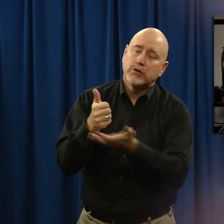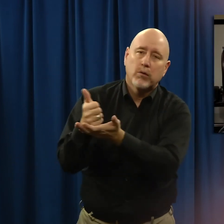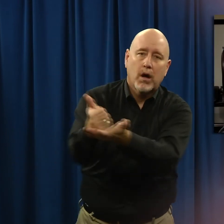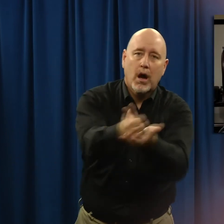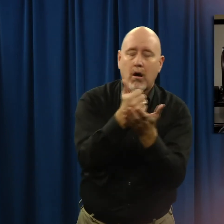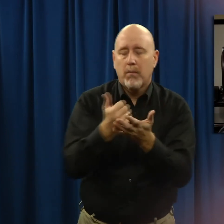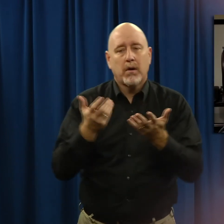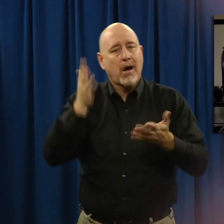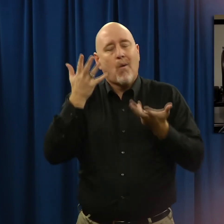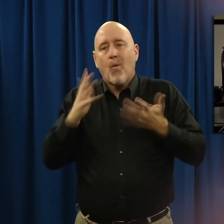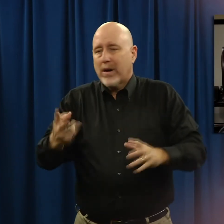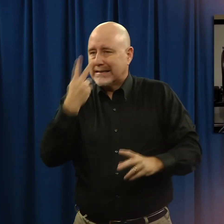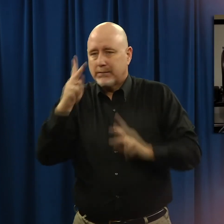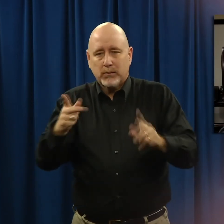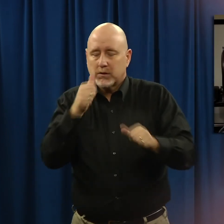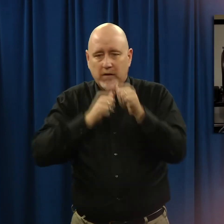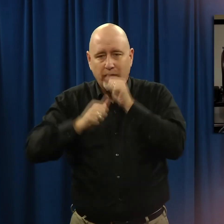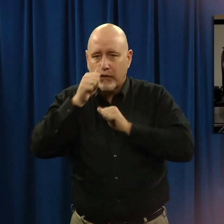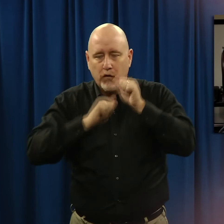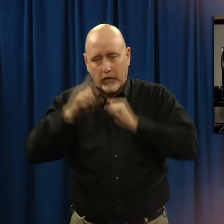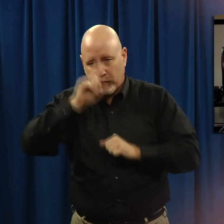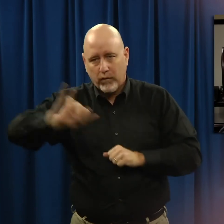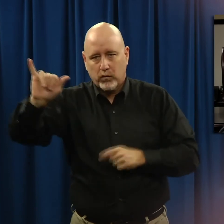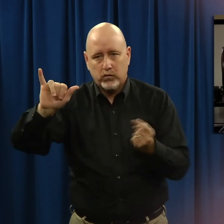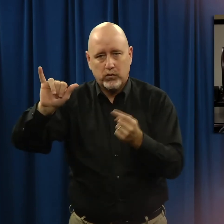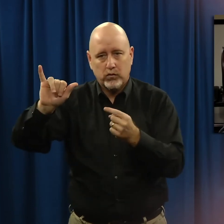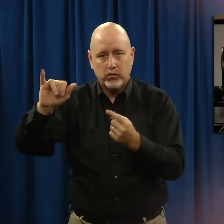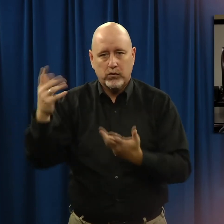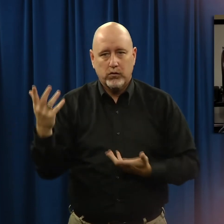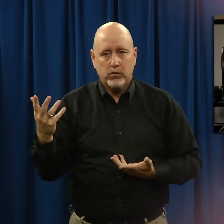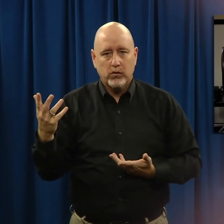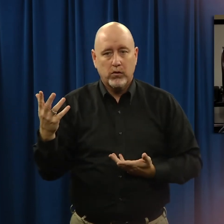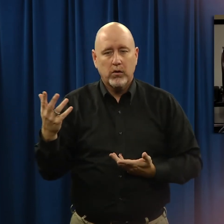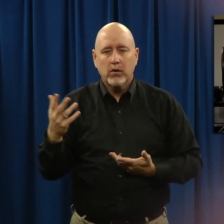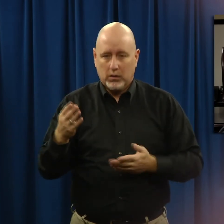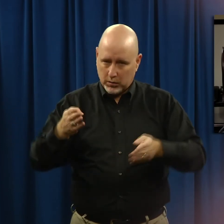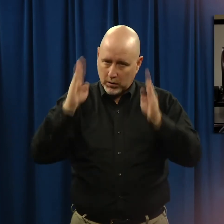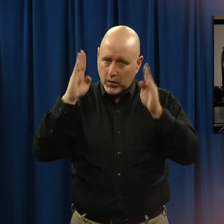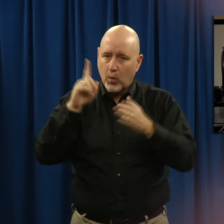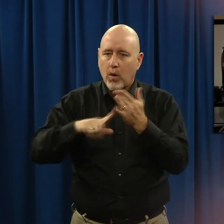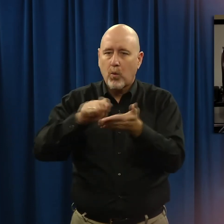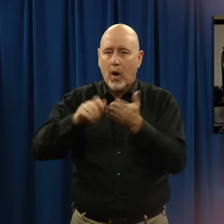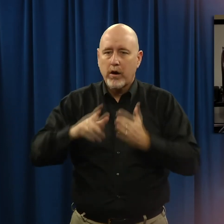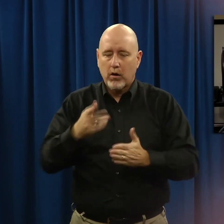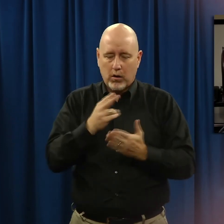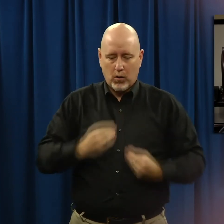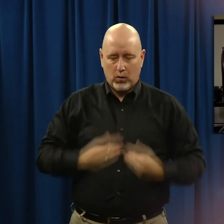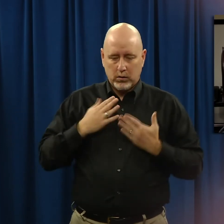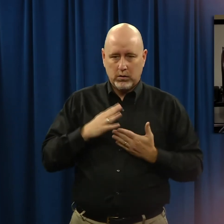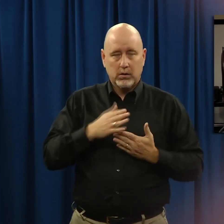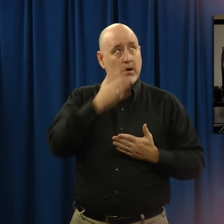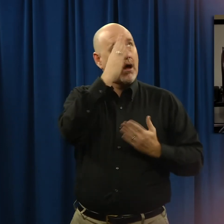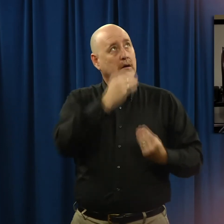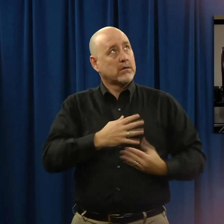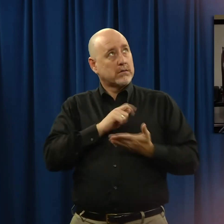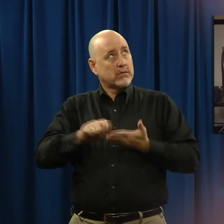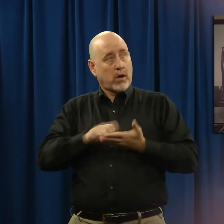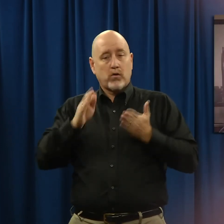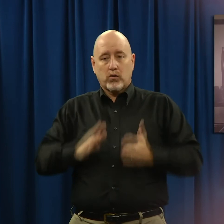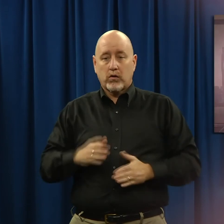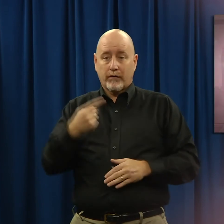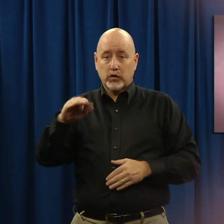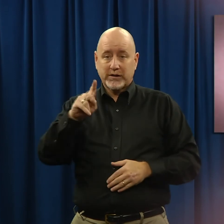want to see any suffer eternally. So listen to what the inspired writer said about some people in the first